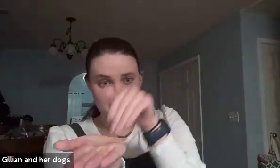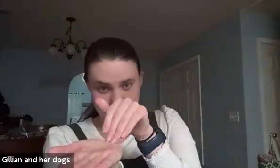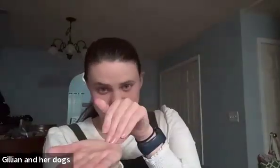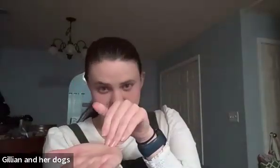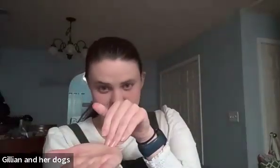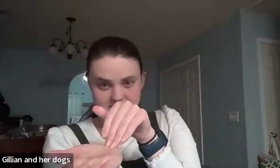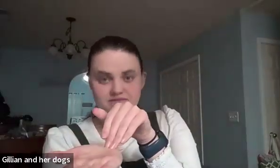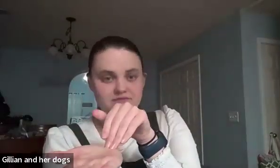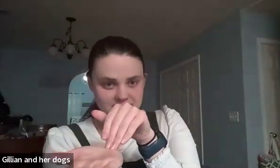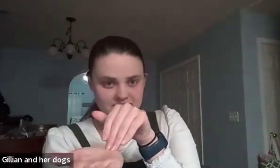1,000.